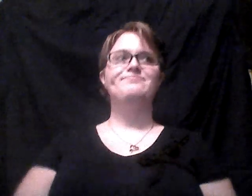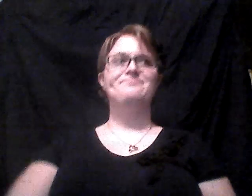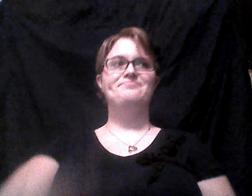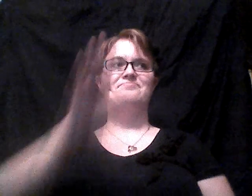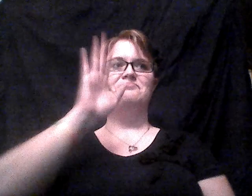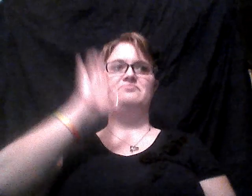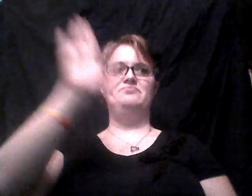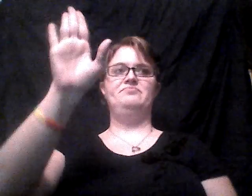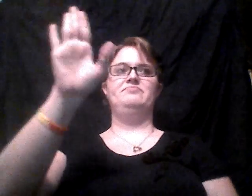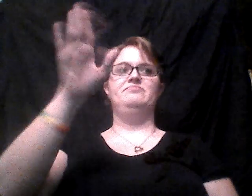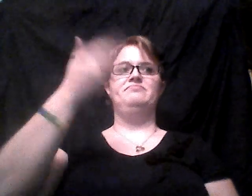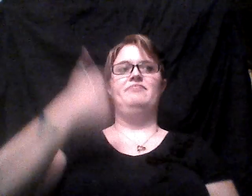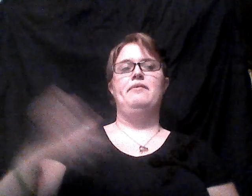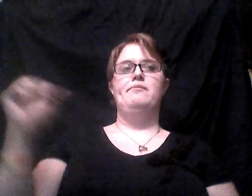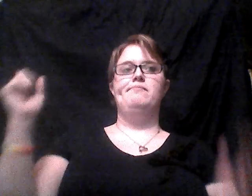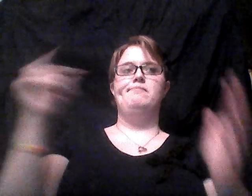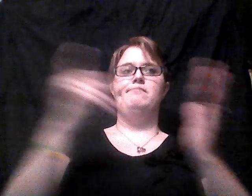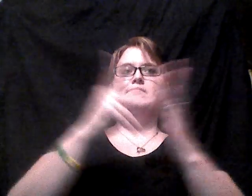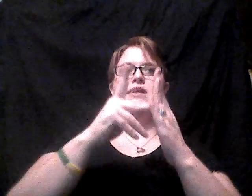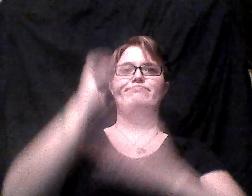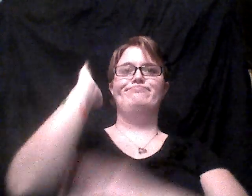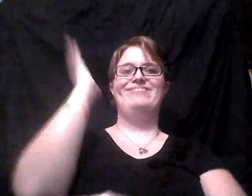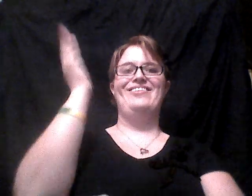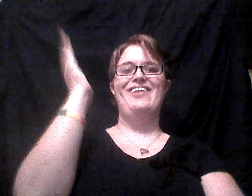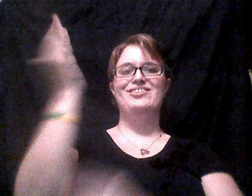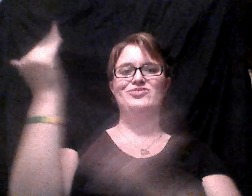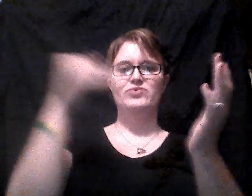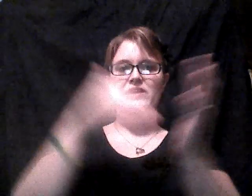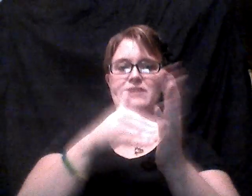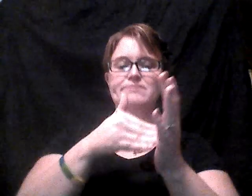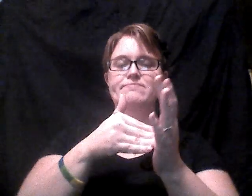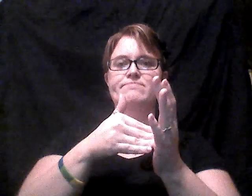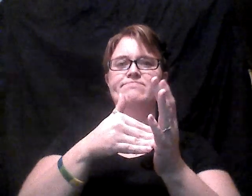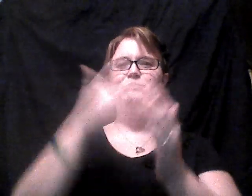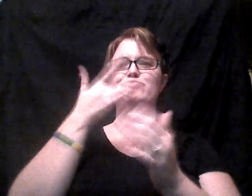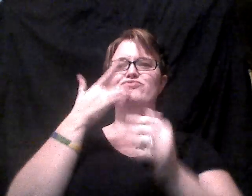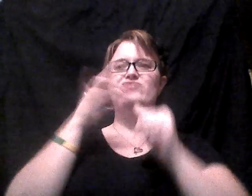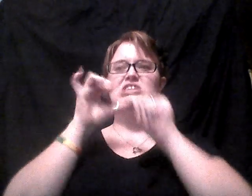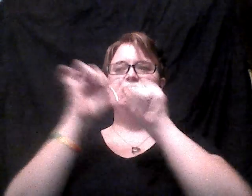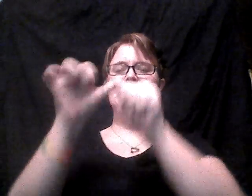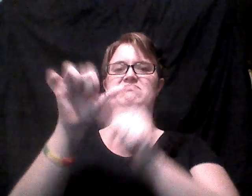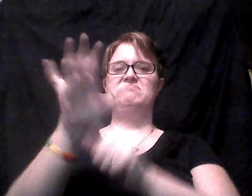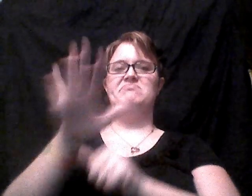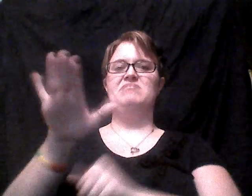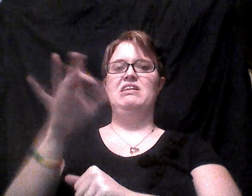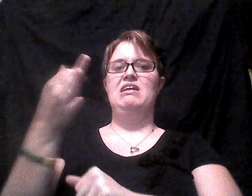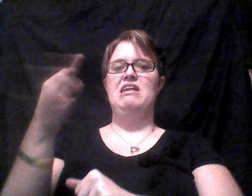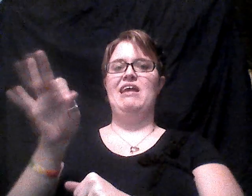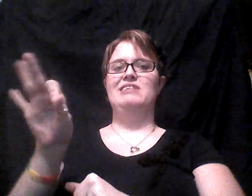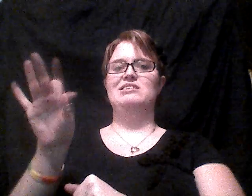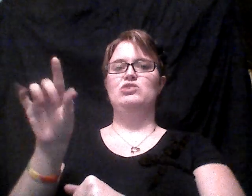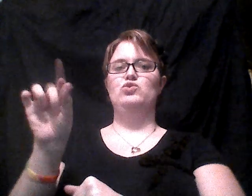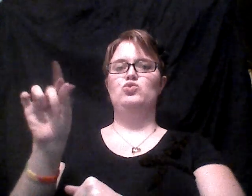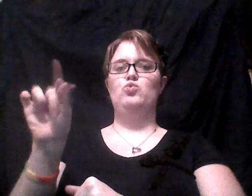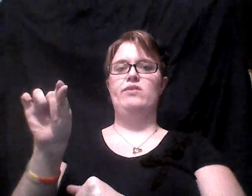I'm back. We're going to do another one. I'd like to stick in the 1920s, all right? I'd like to do a lecture devoted to really